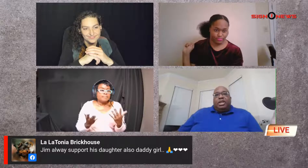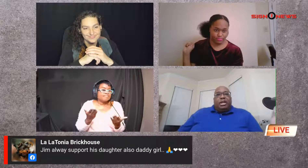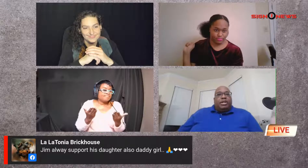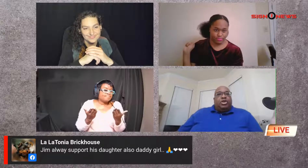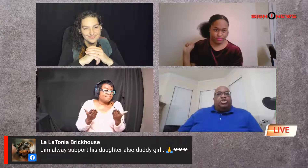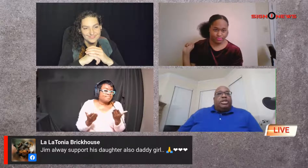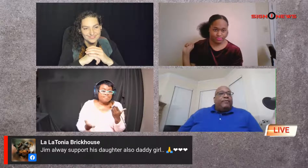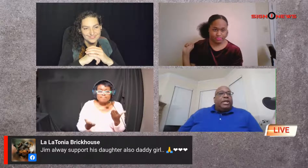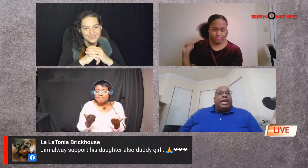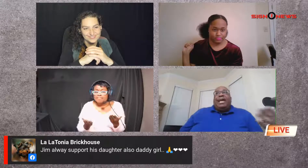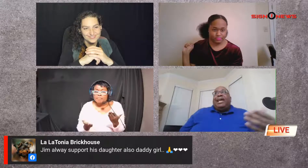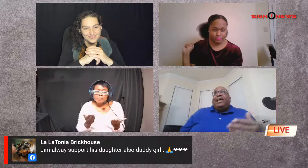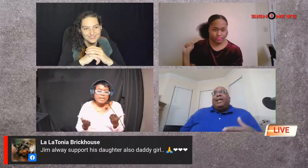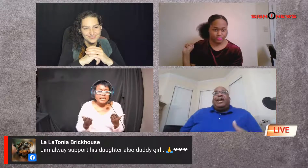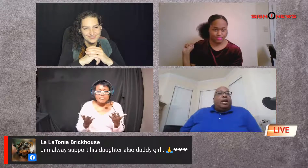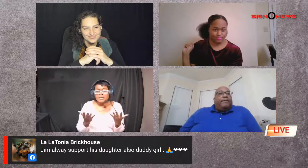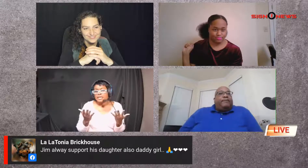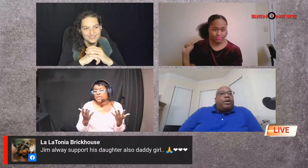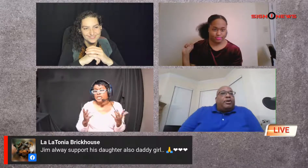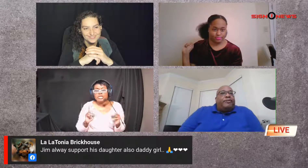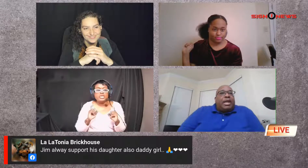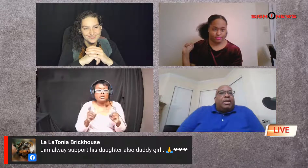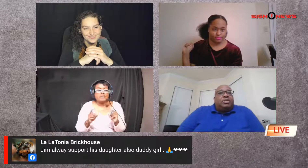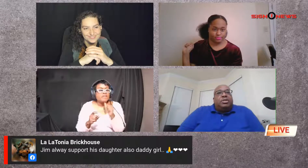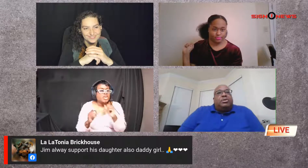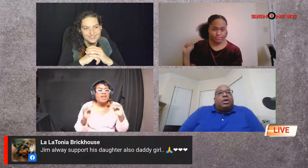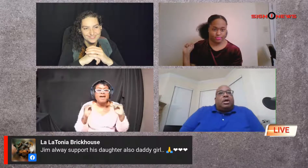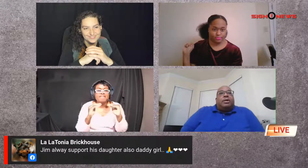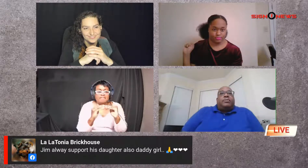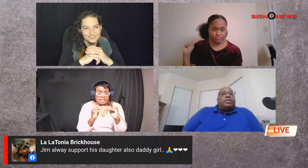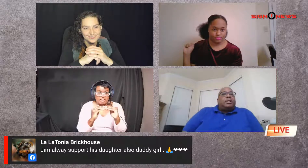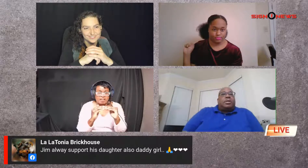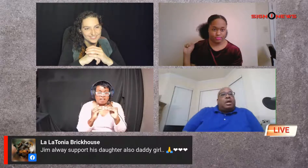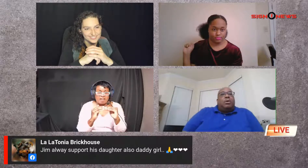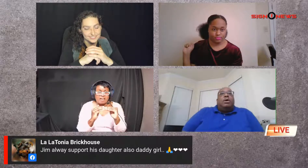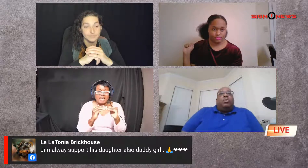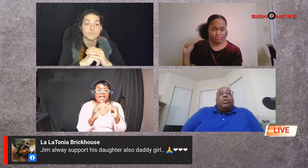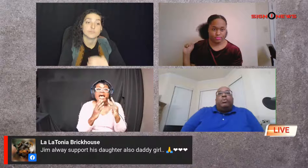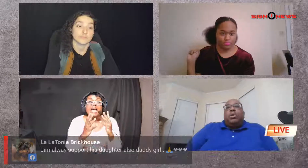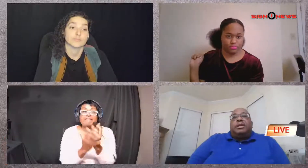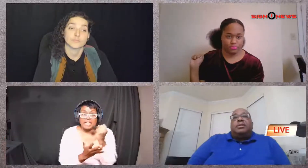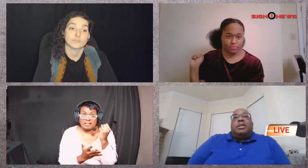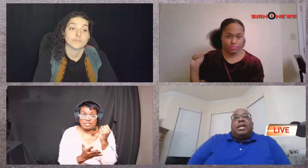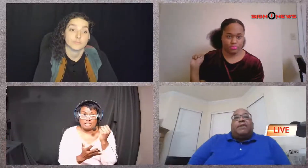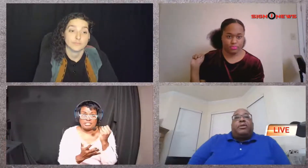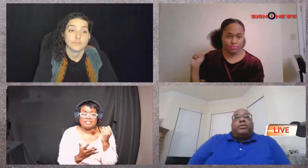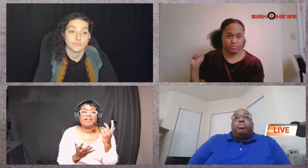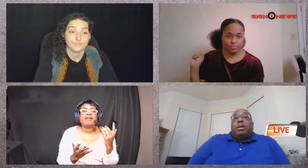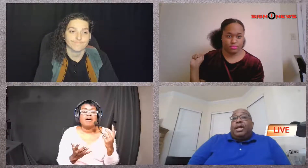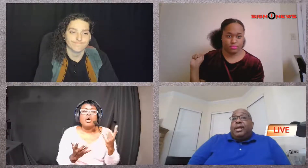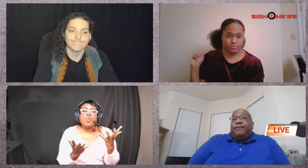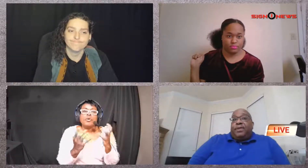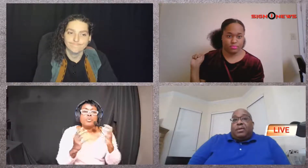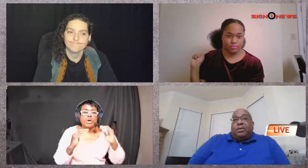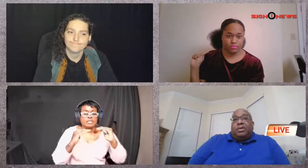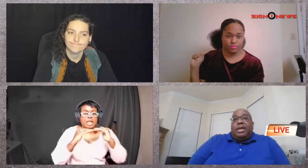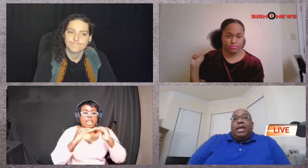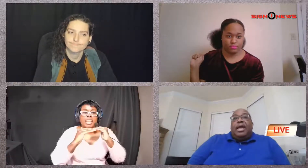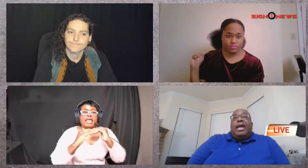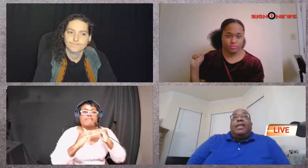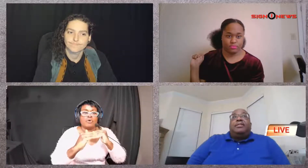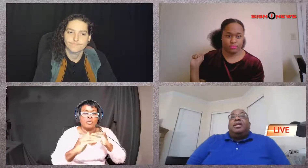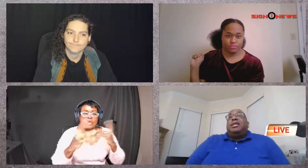maybe you're giving an unfair advantage to your daughter. And we said, no, we want to level the playing